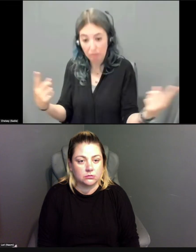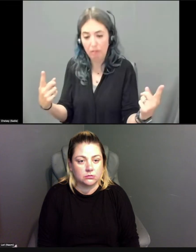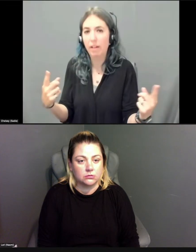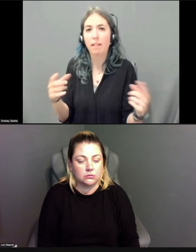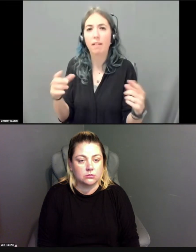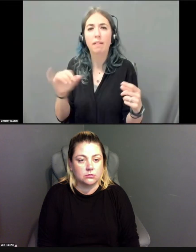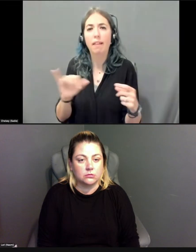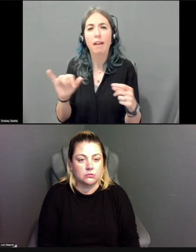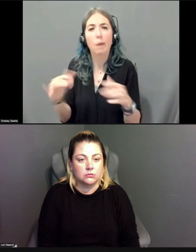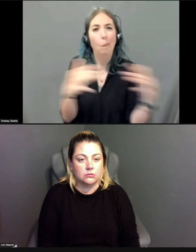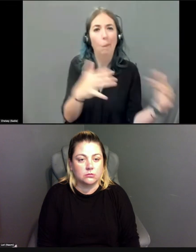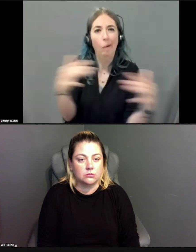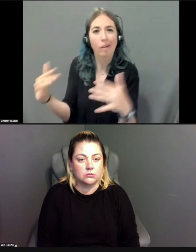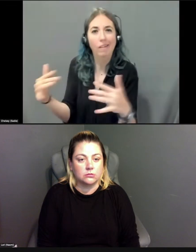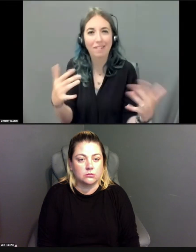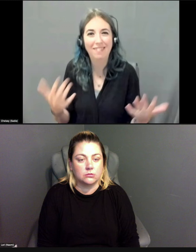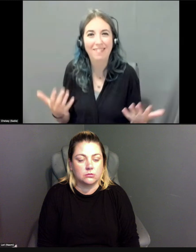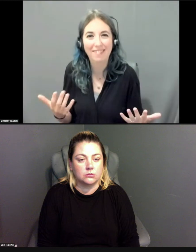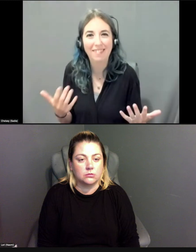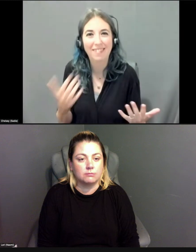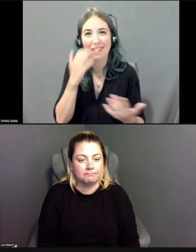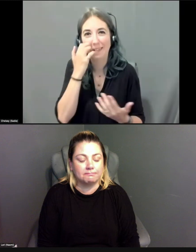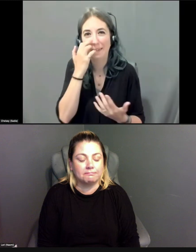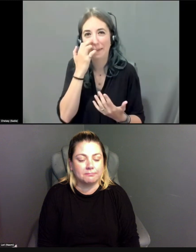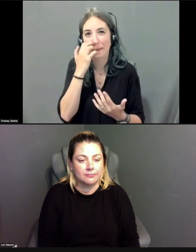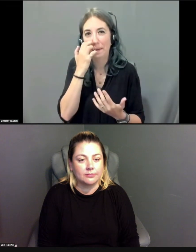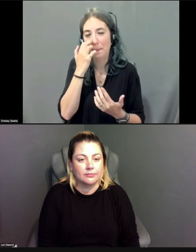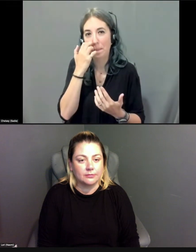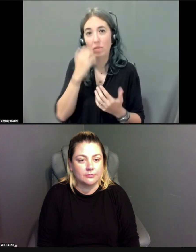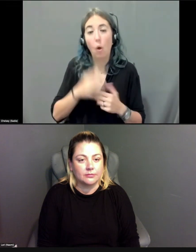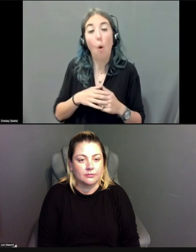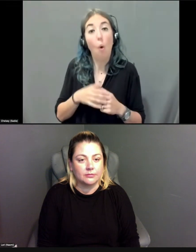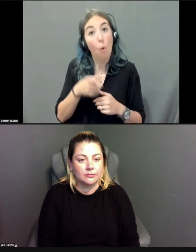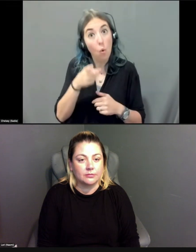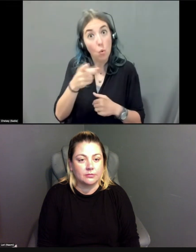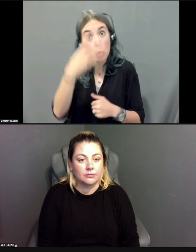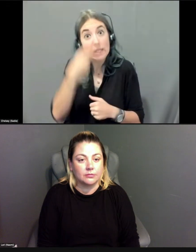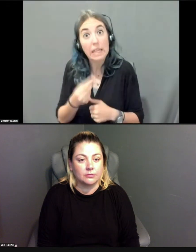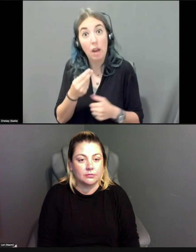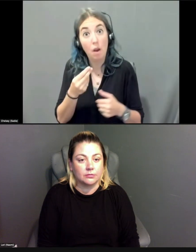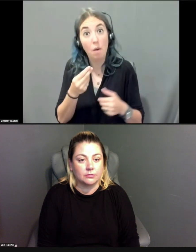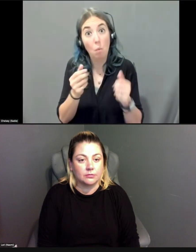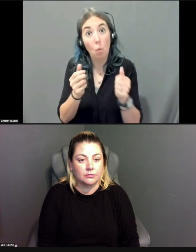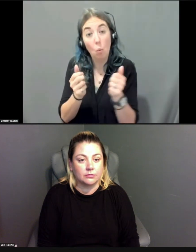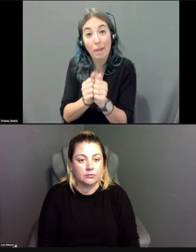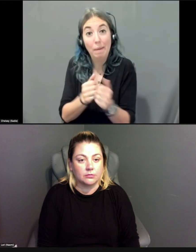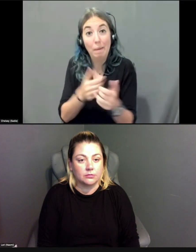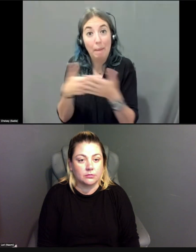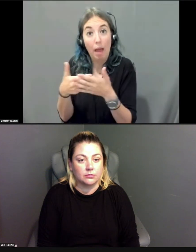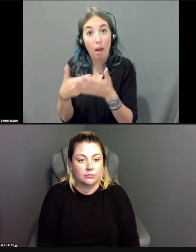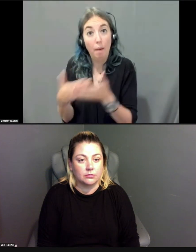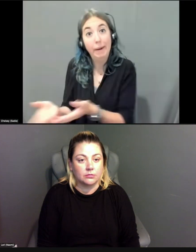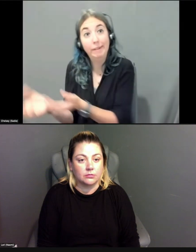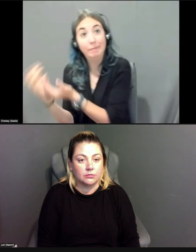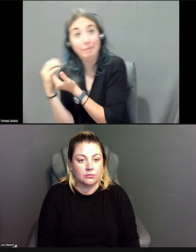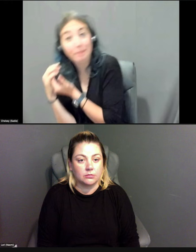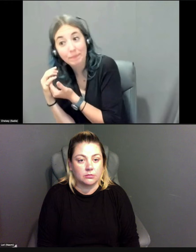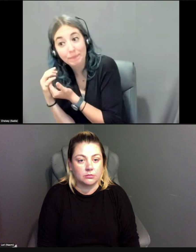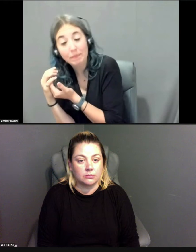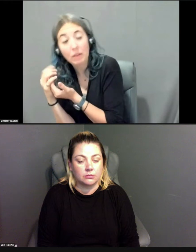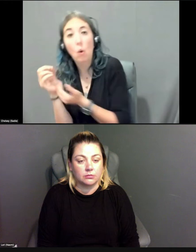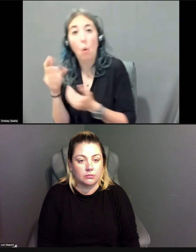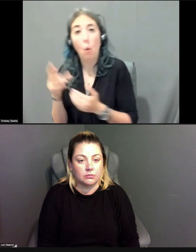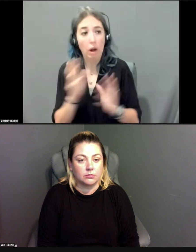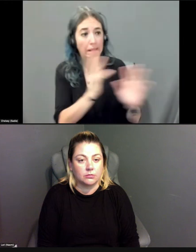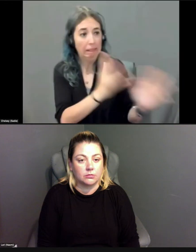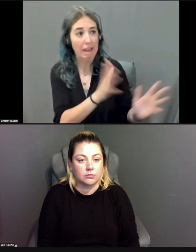all up in arms about, like whether you bed share or you put your baby in a crib when they first come home from